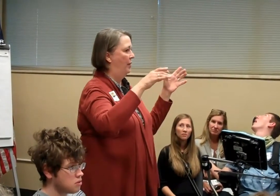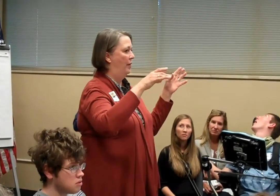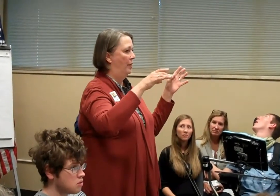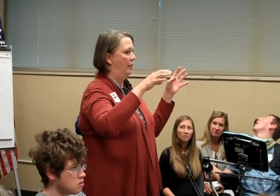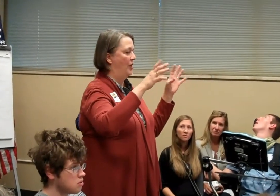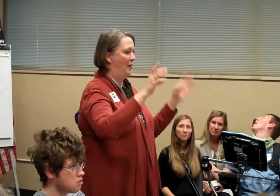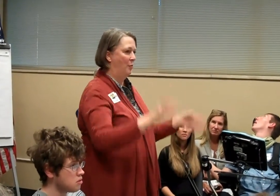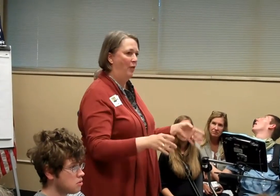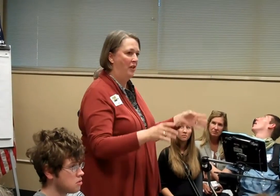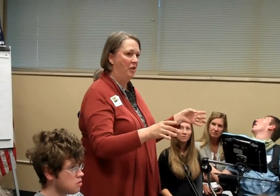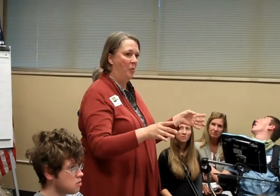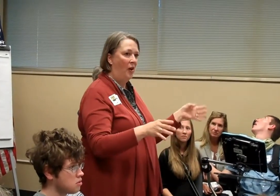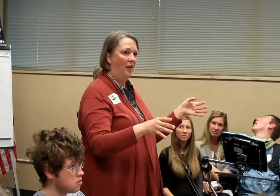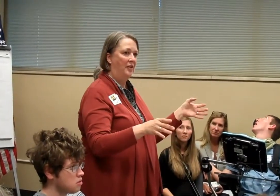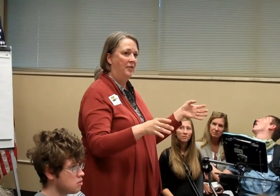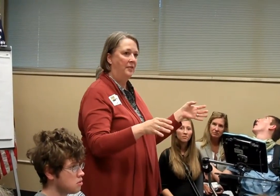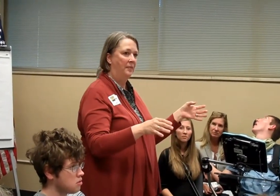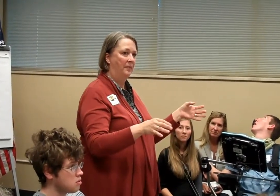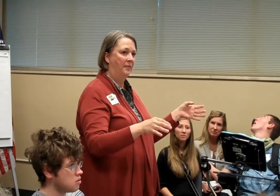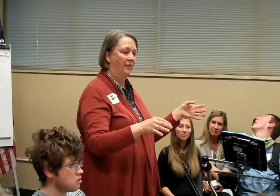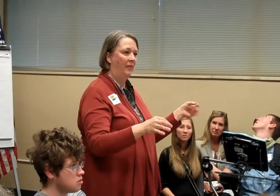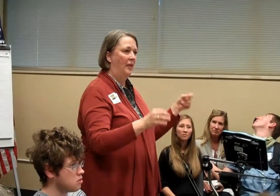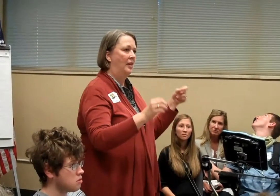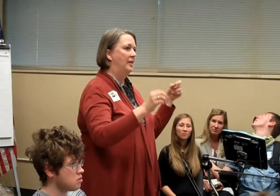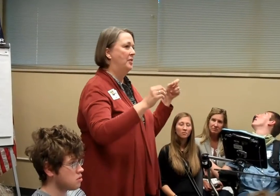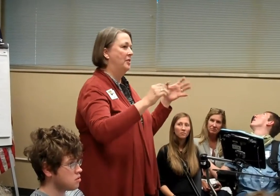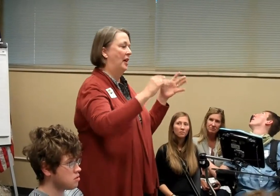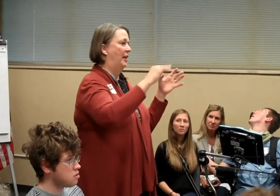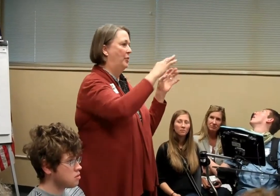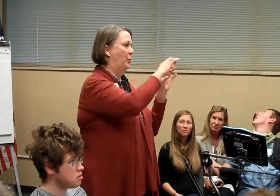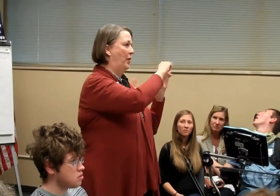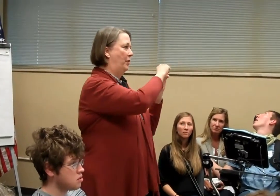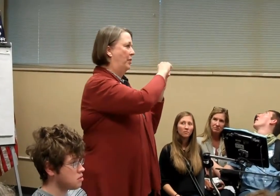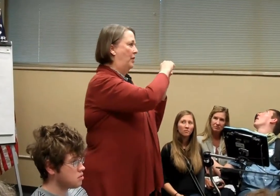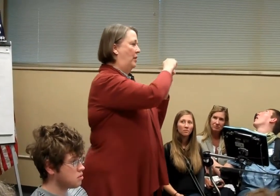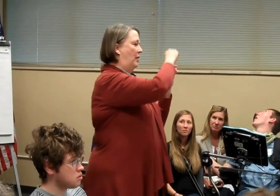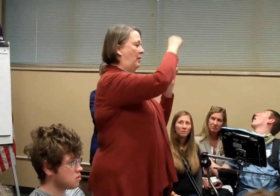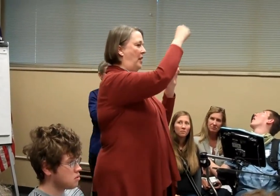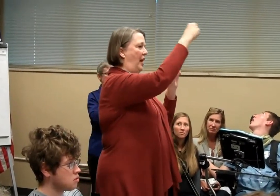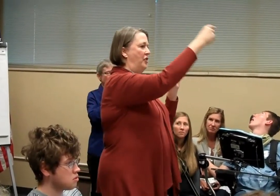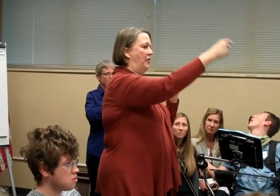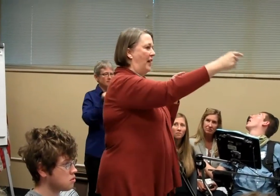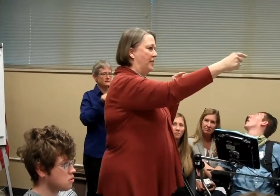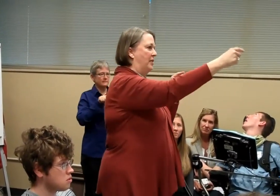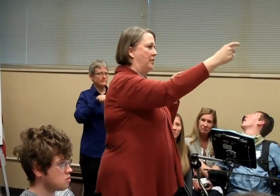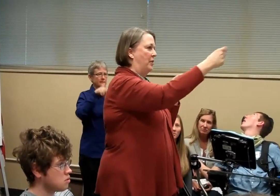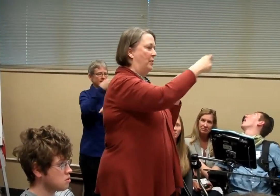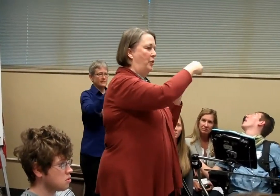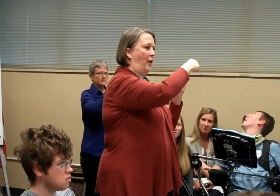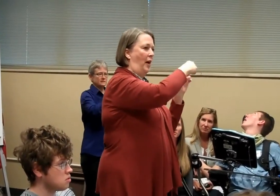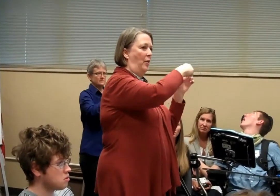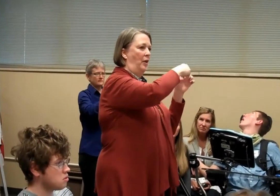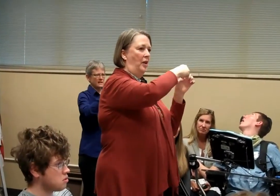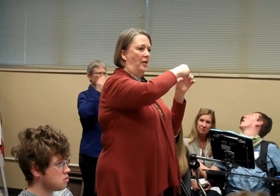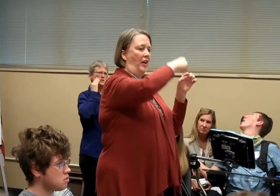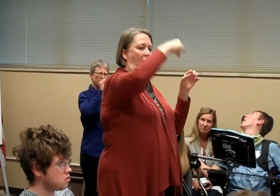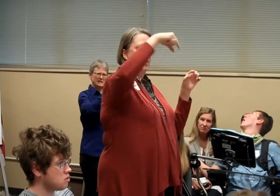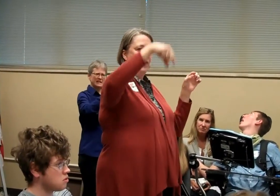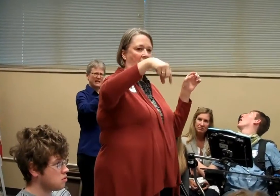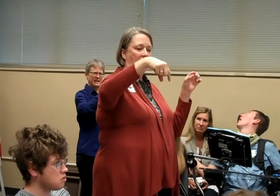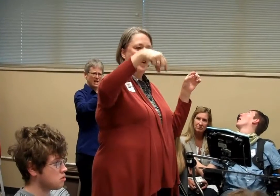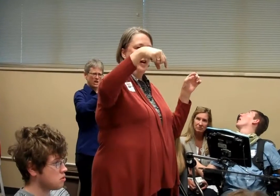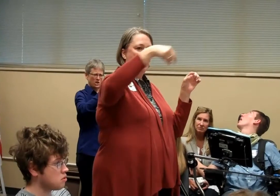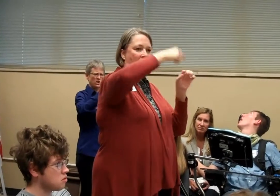with soundproofing in the walls. It's designed with the HVAC system. You know how